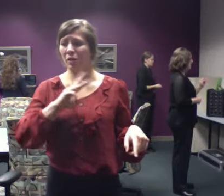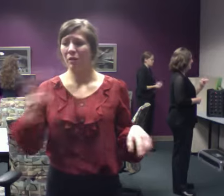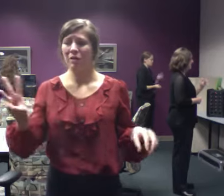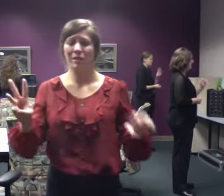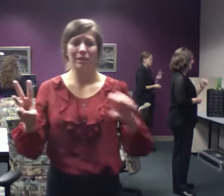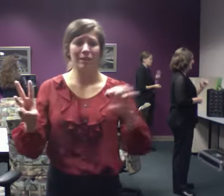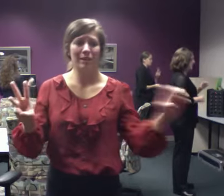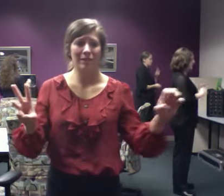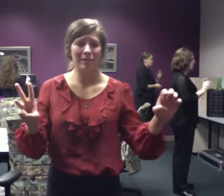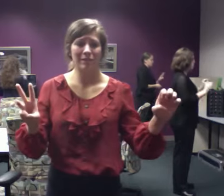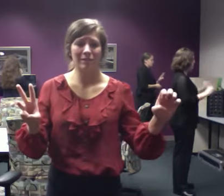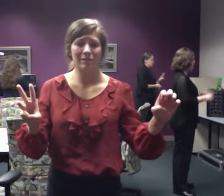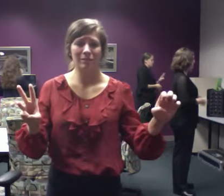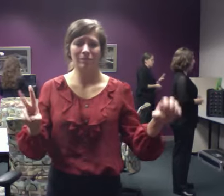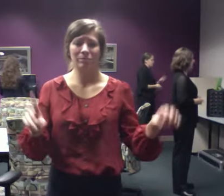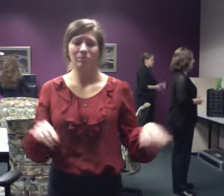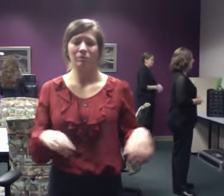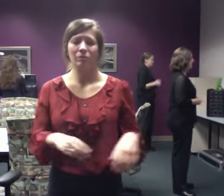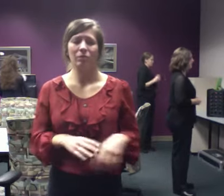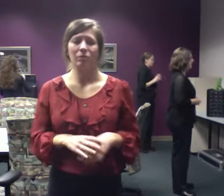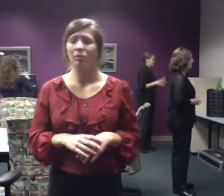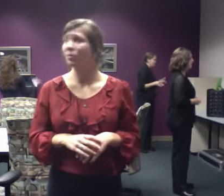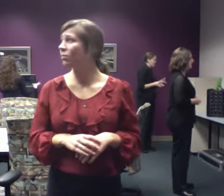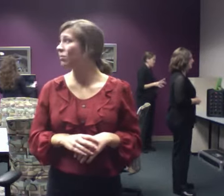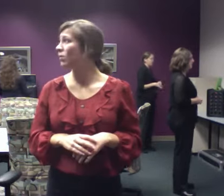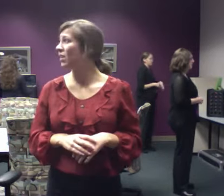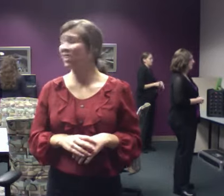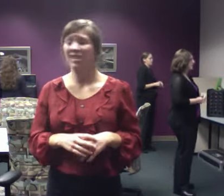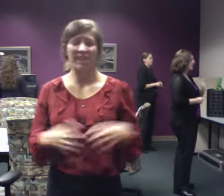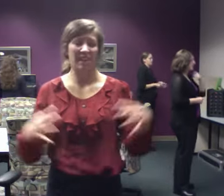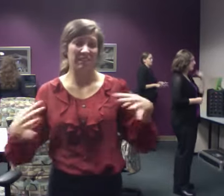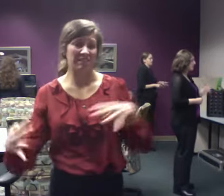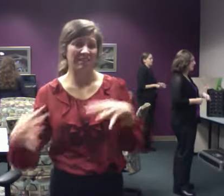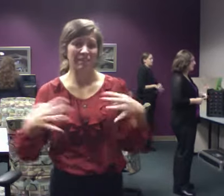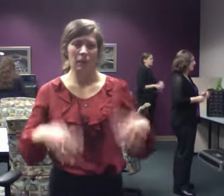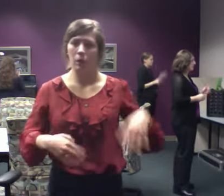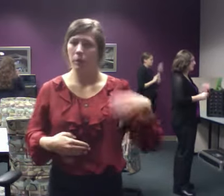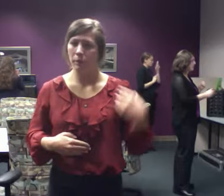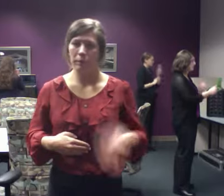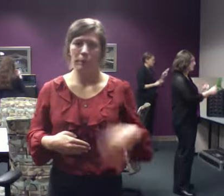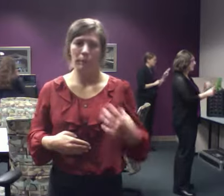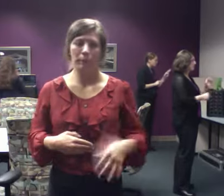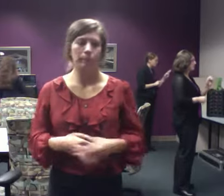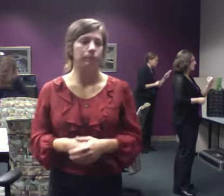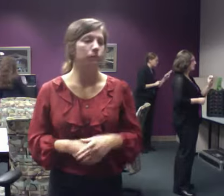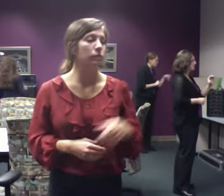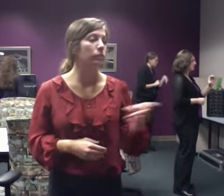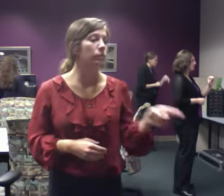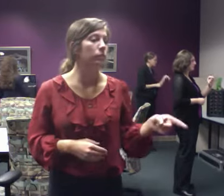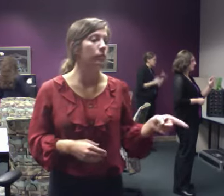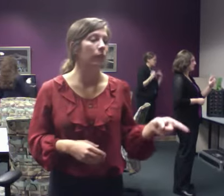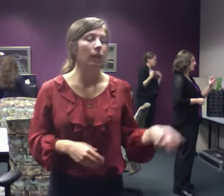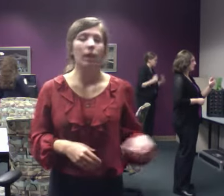Ben? If the Soviets followed the scorched earth policy, they probably destroyed a lot of their own stuff. Okay,